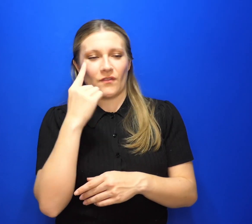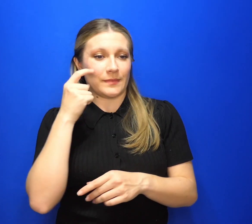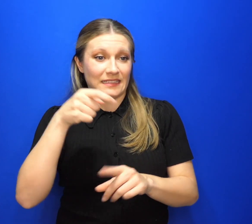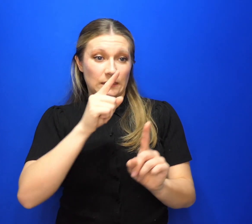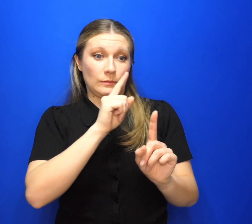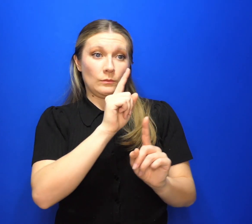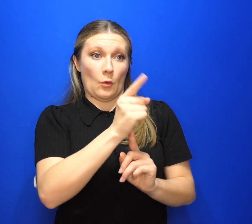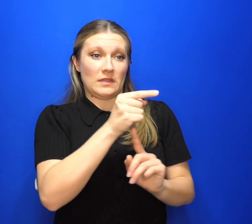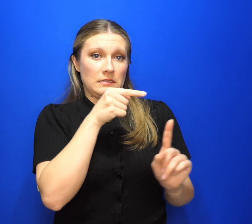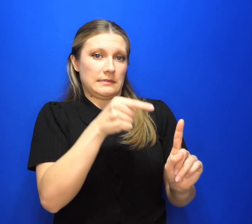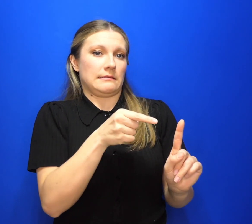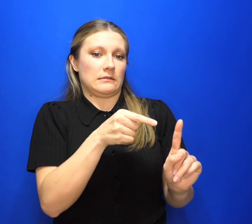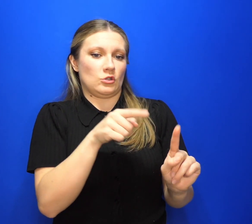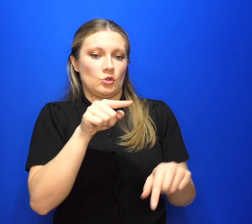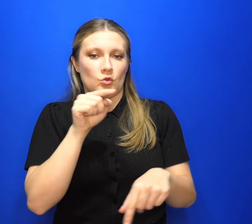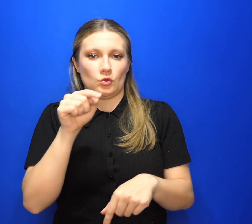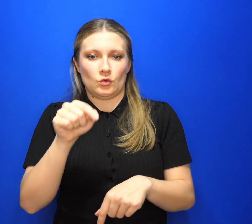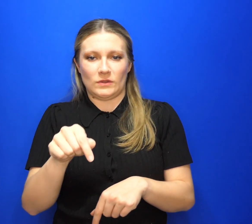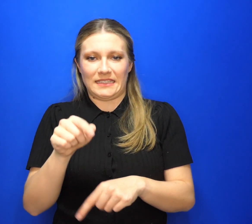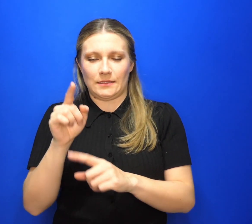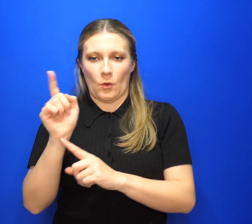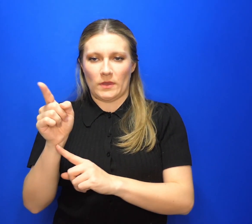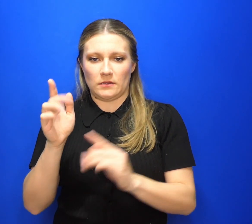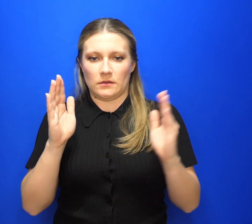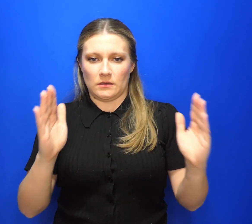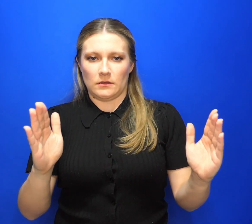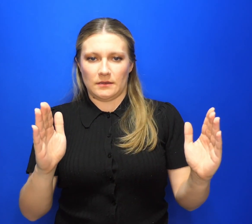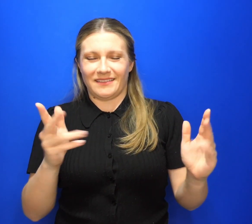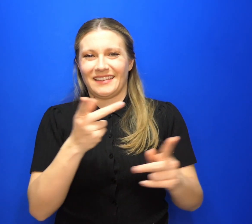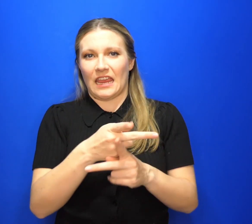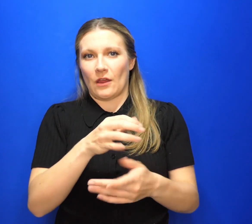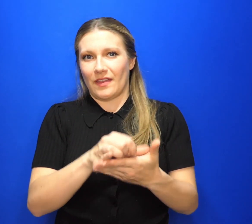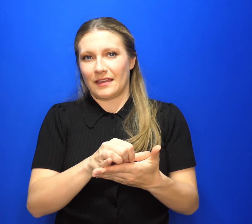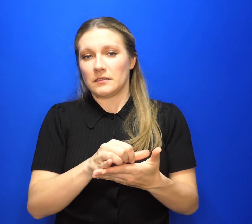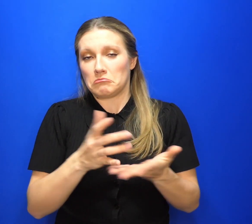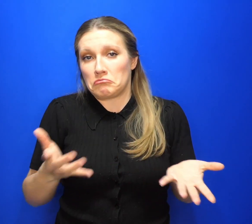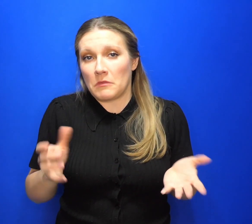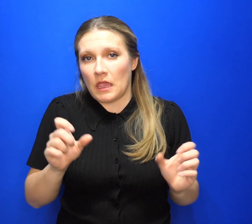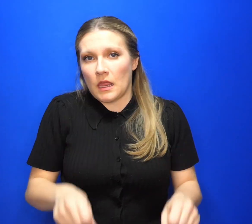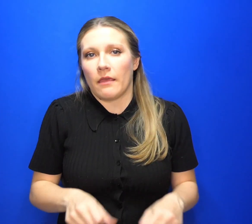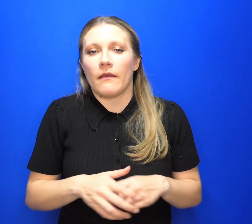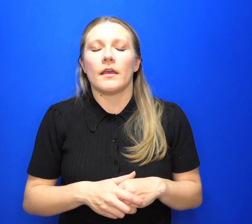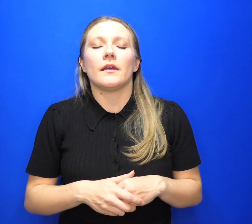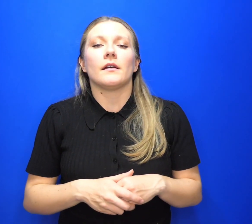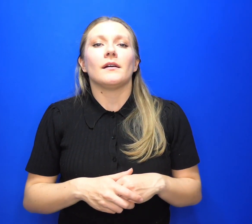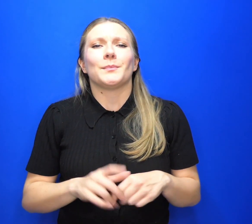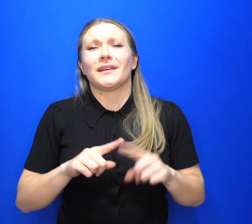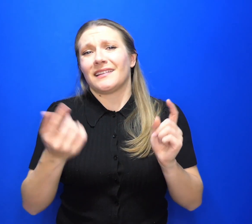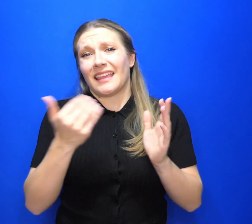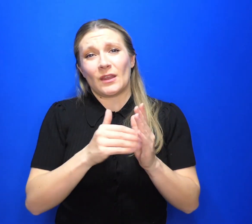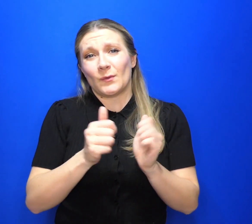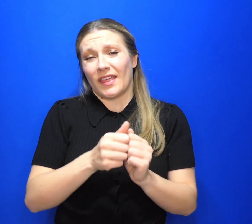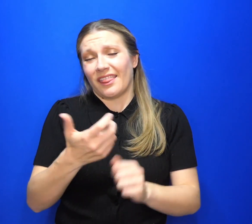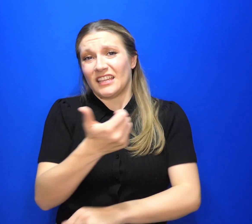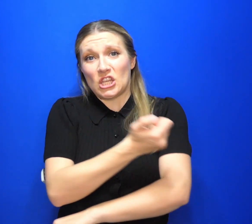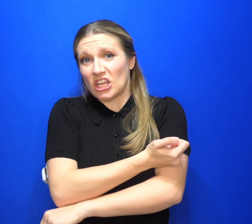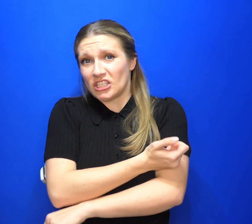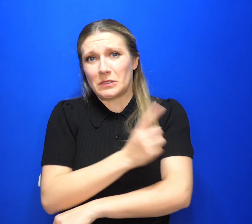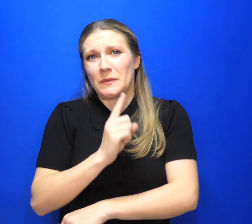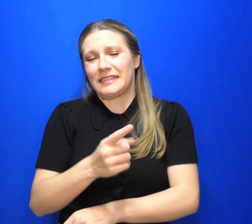it. Yeah. But on, again, injections, it's really difficult. And so often what we end up having to do is really